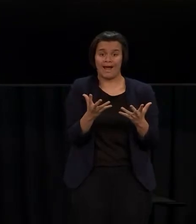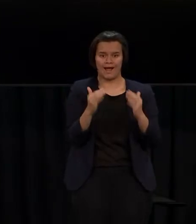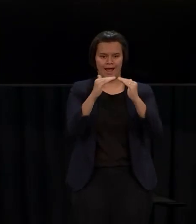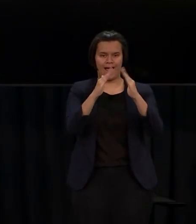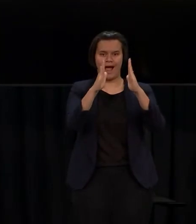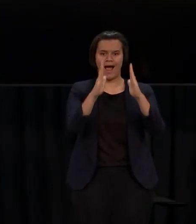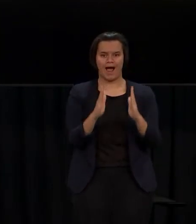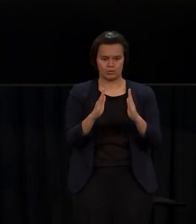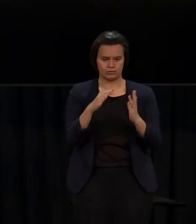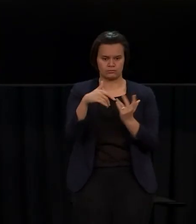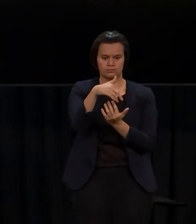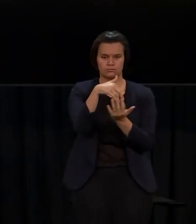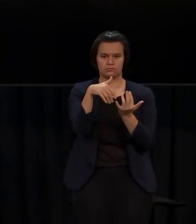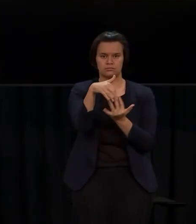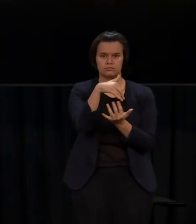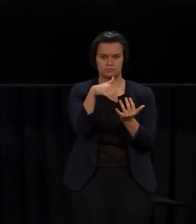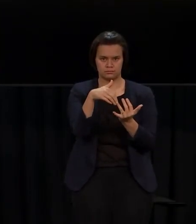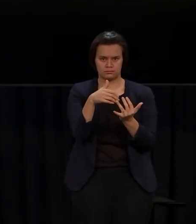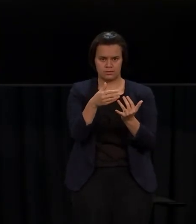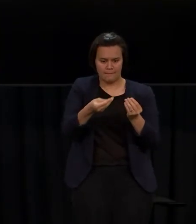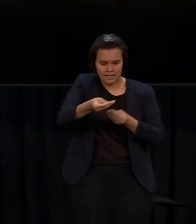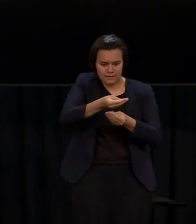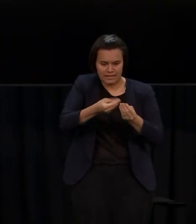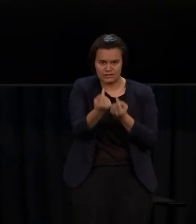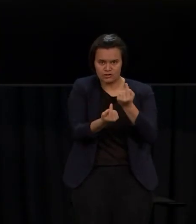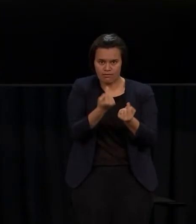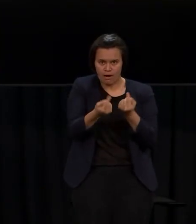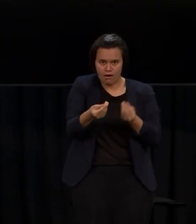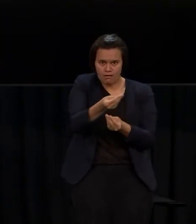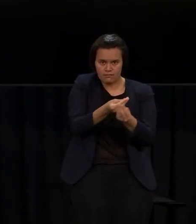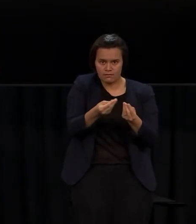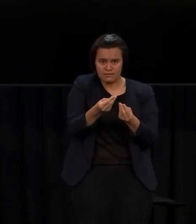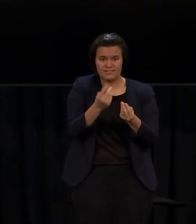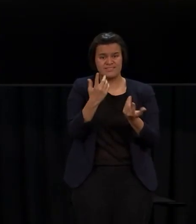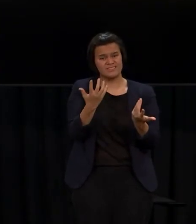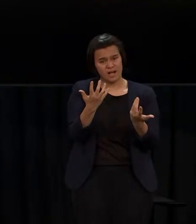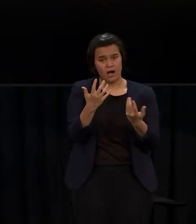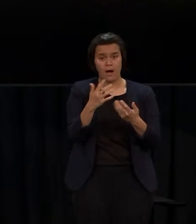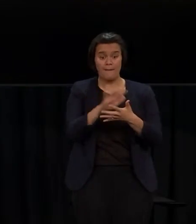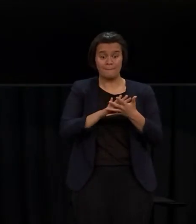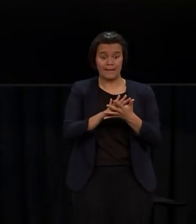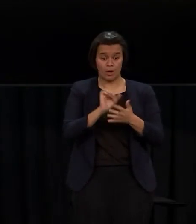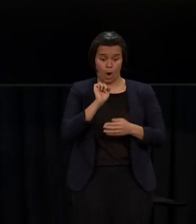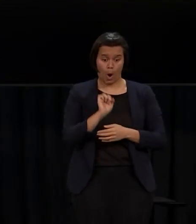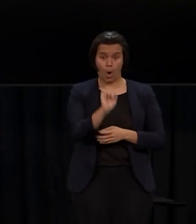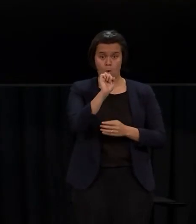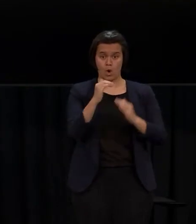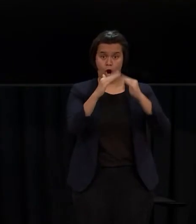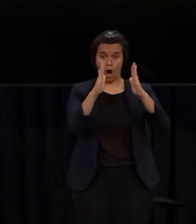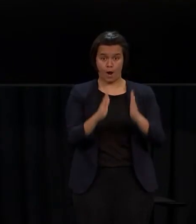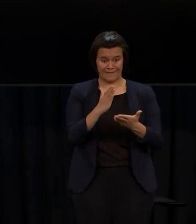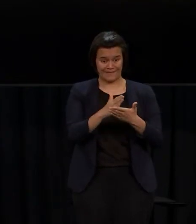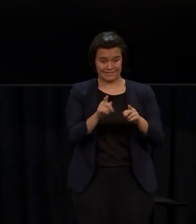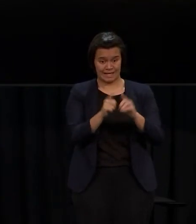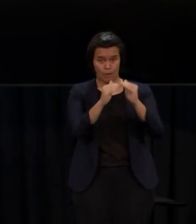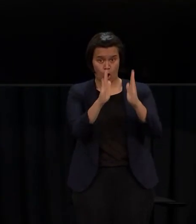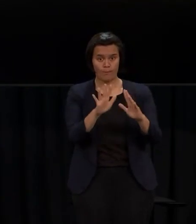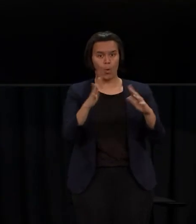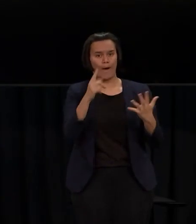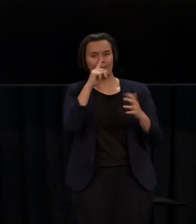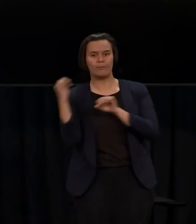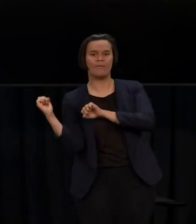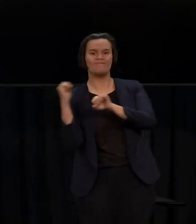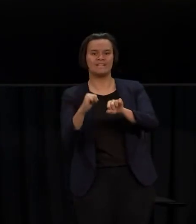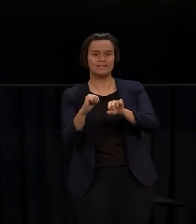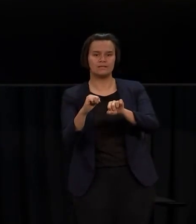that advice just to avoid those, not to engage in household gatherings indoors. That's what is contributing to our cases at a